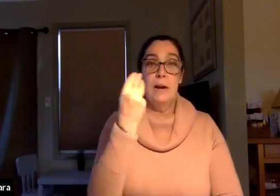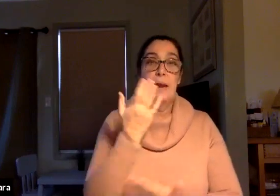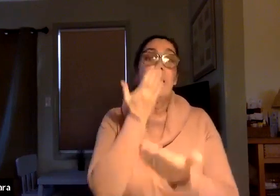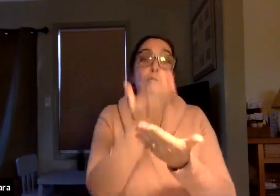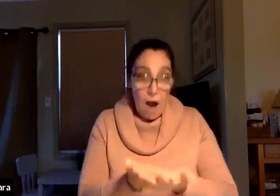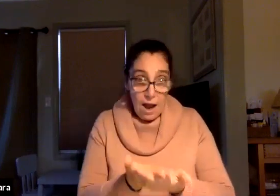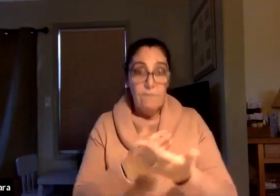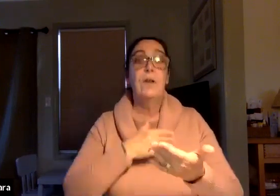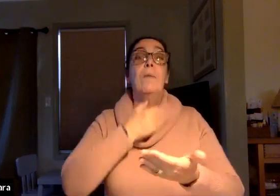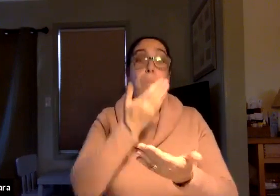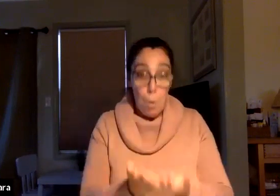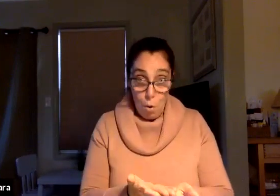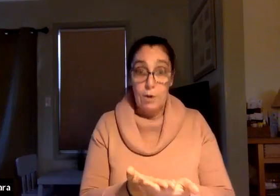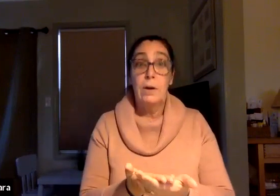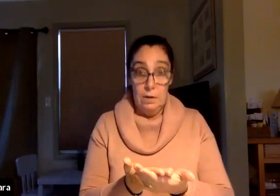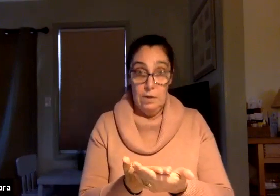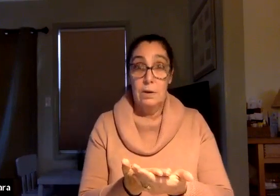Monday, arrived. Born.